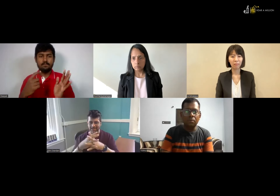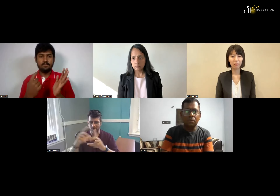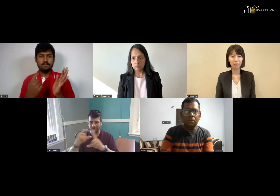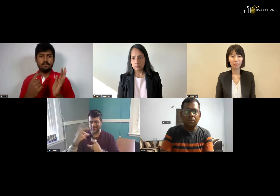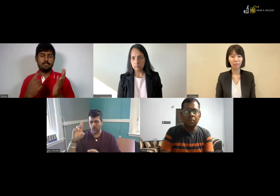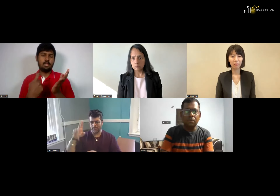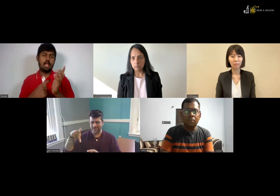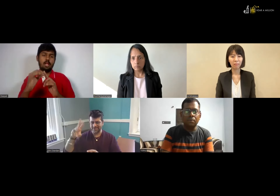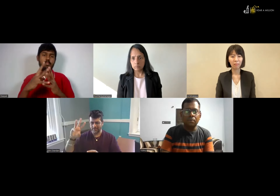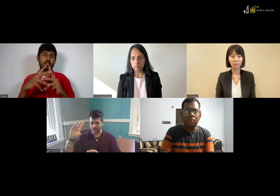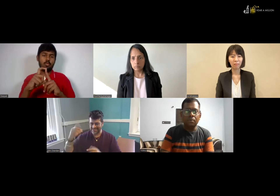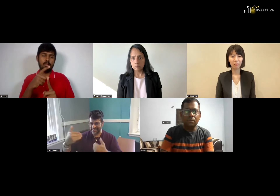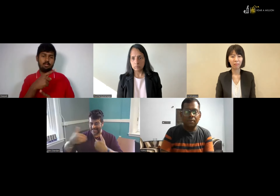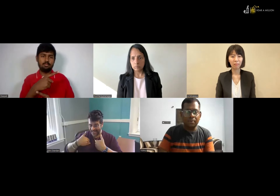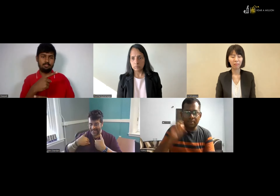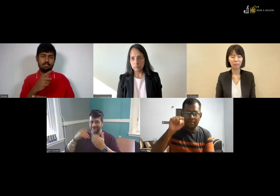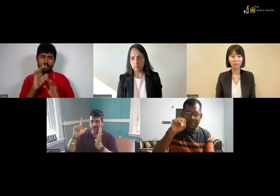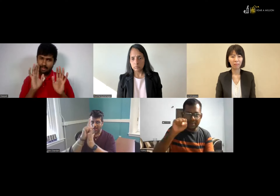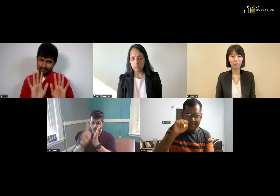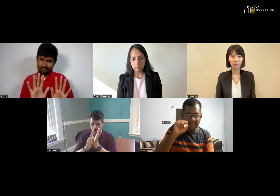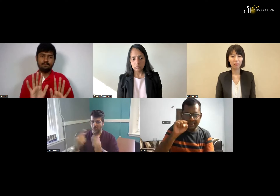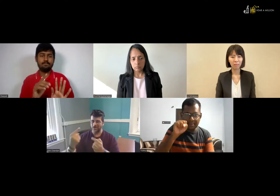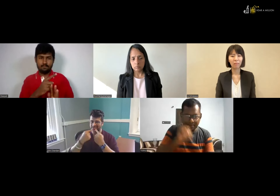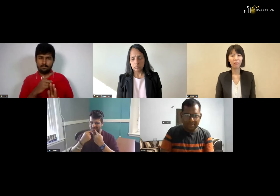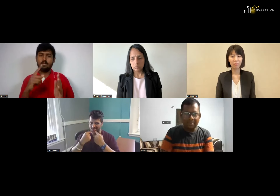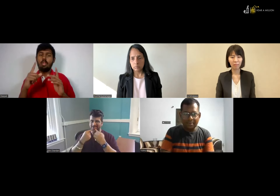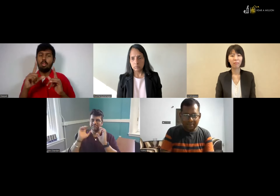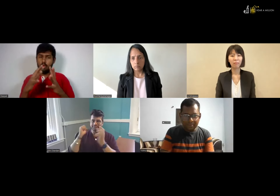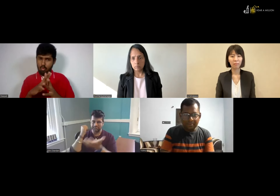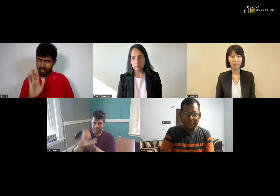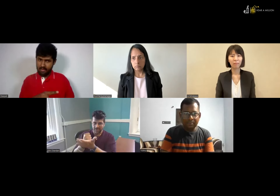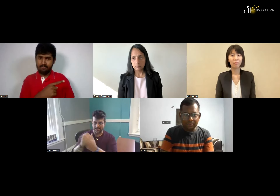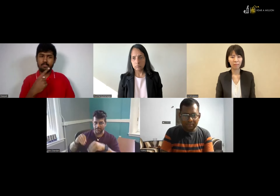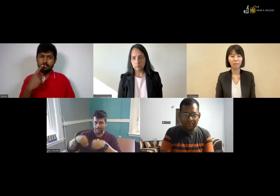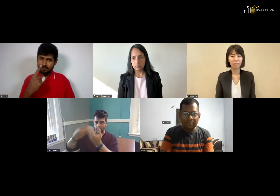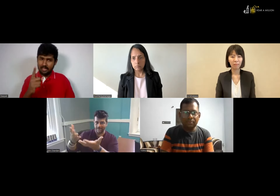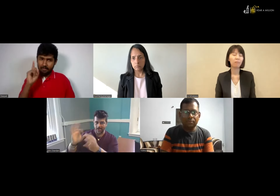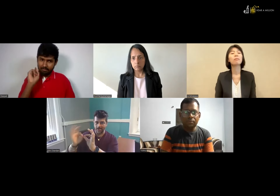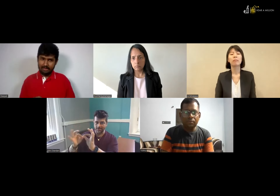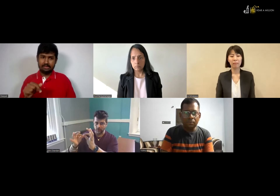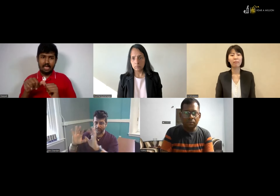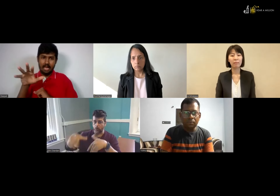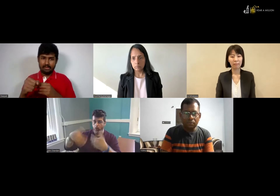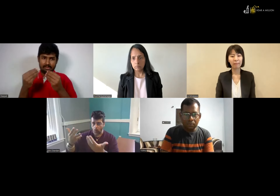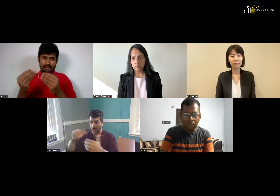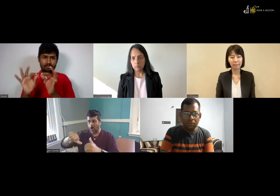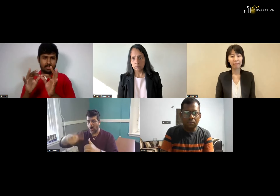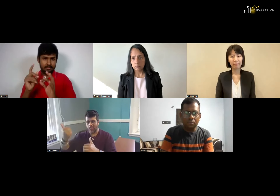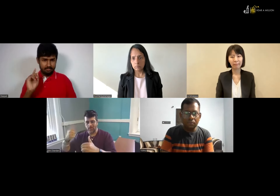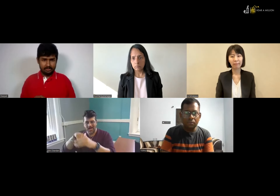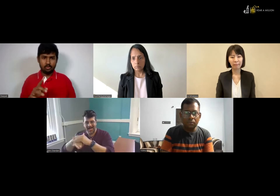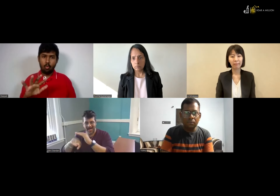with the deaf people. But we do have RPWD Act, we do have a law that say that we need to provide